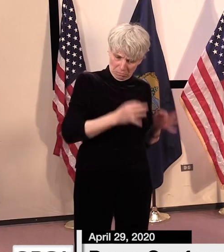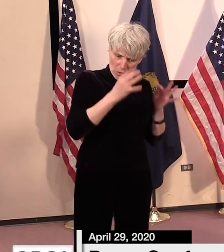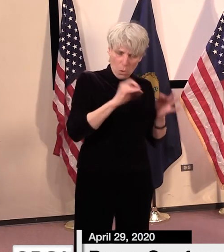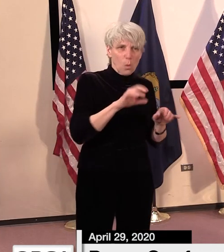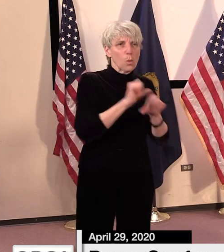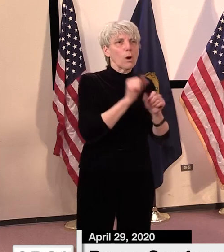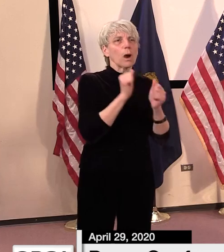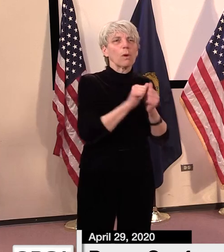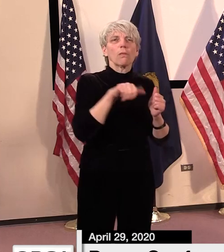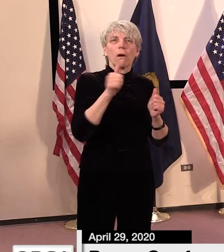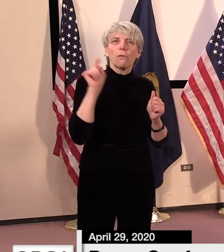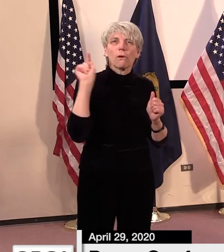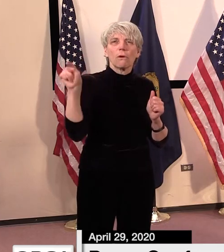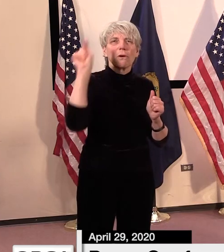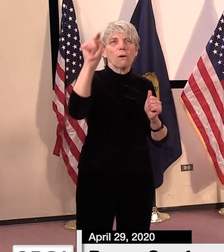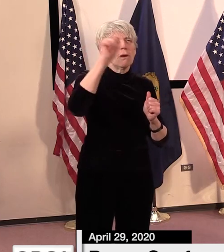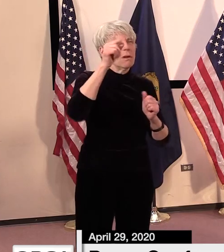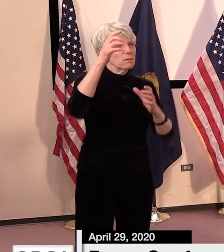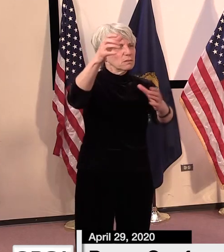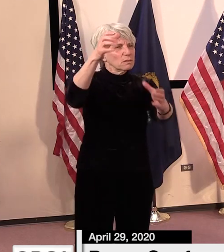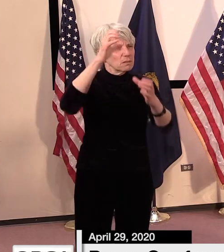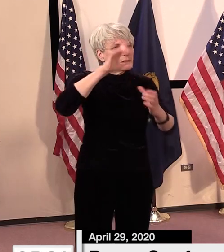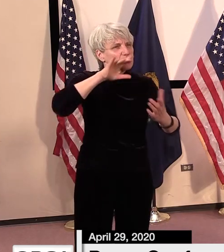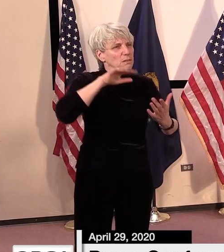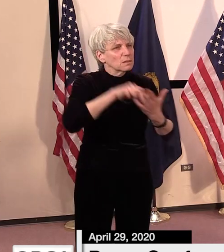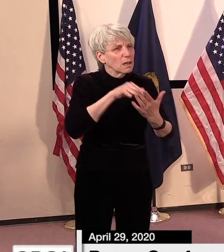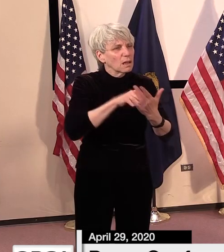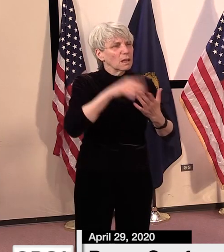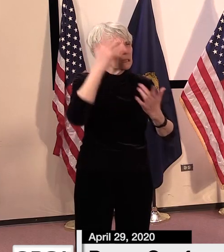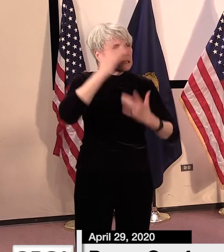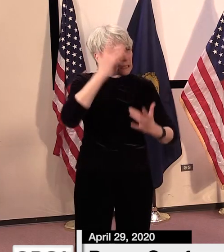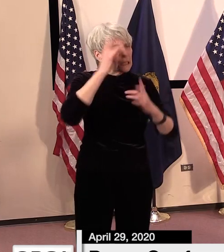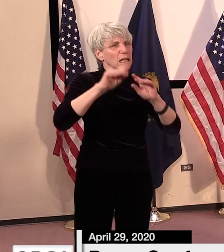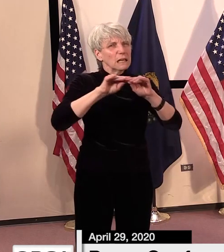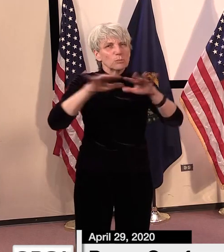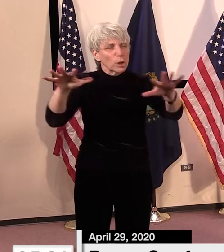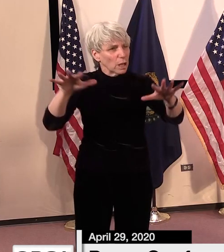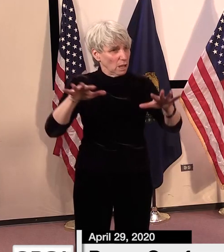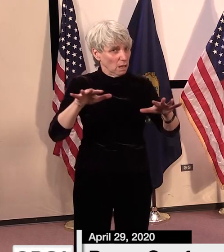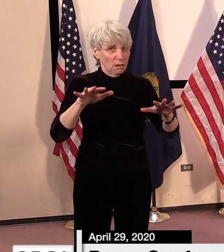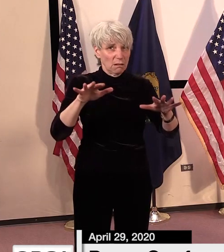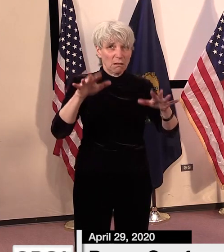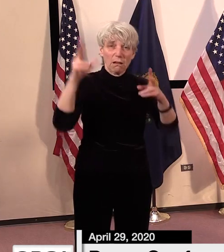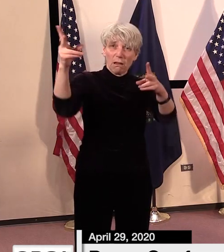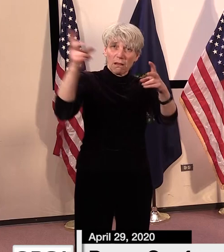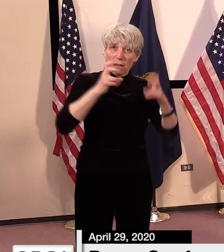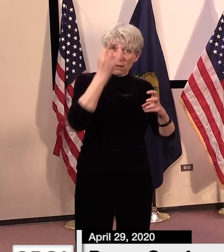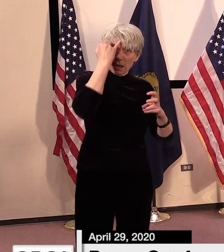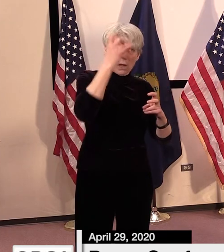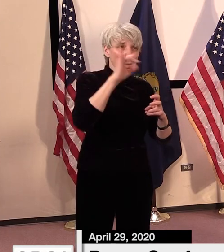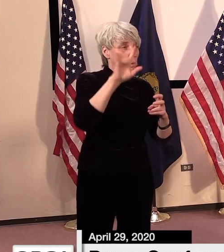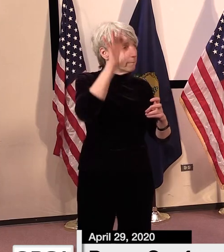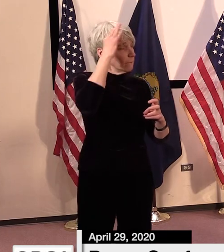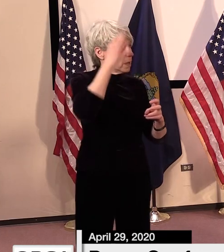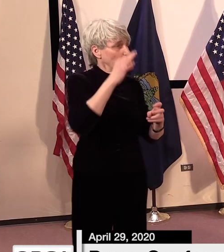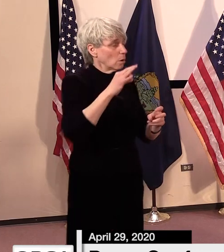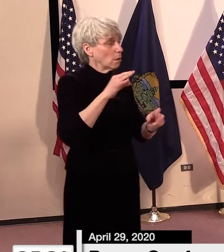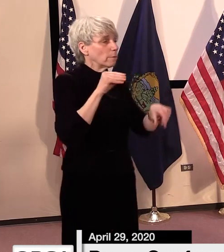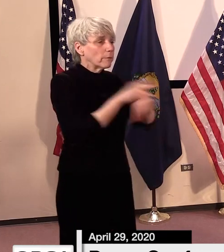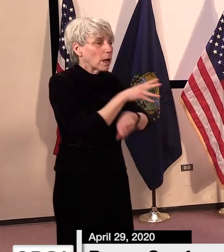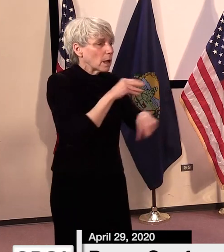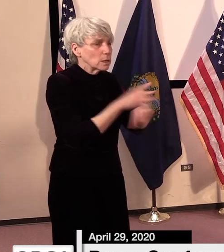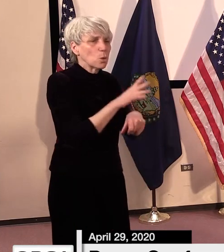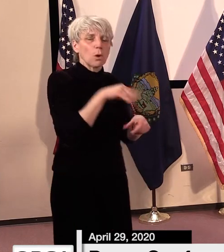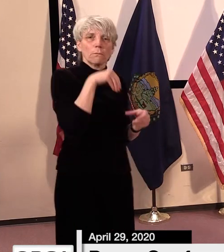epidemiology professionals to do, or did you get any guidance from the federal government to do it, or basically is it all